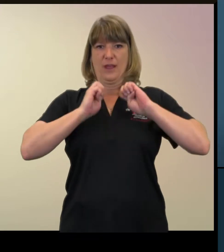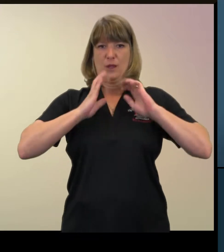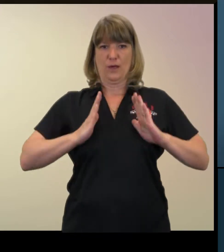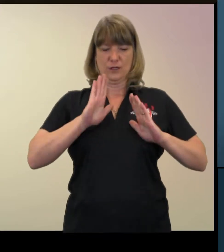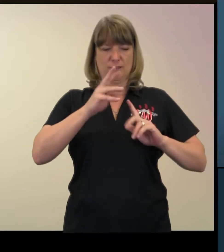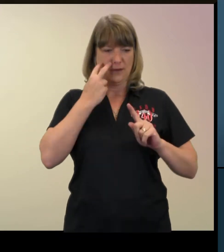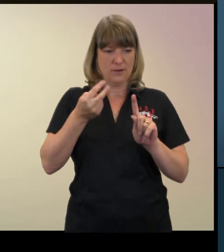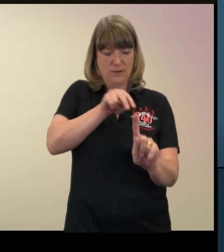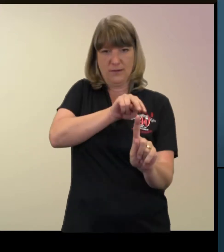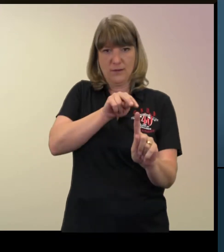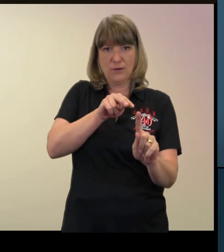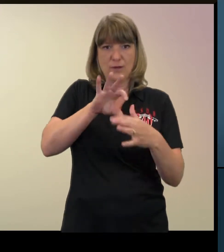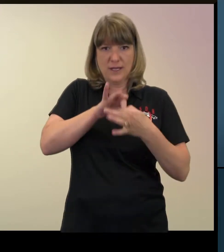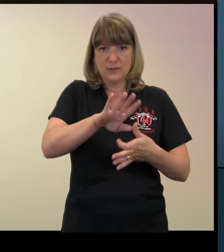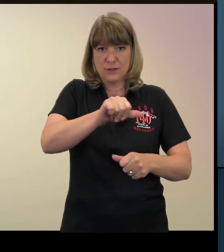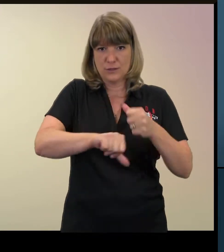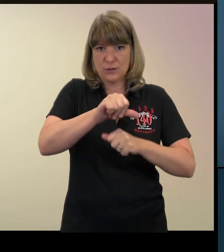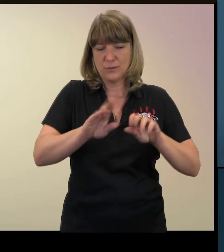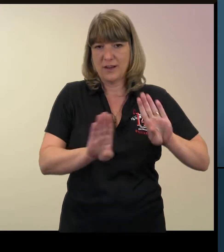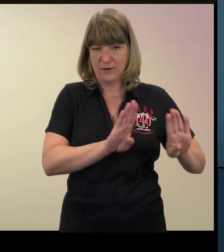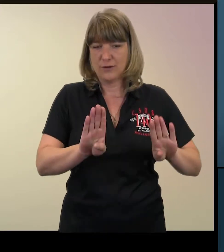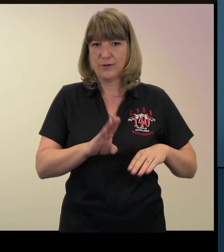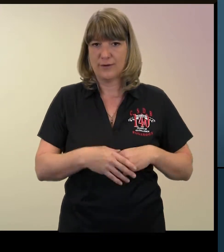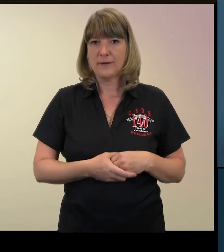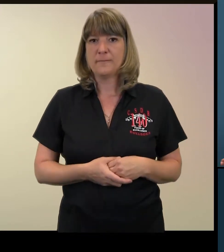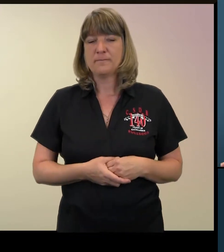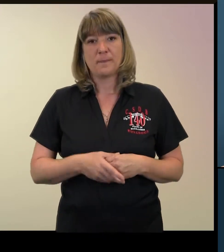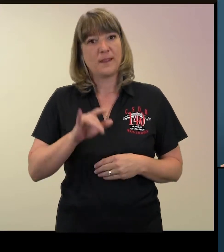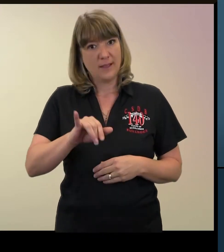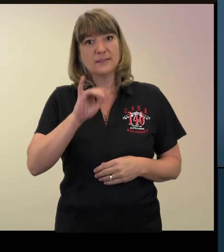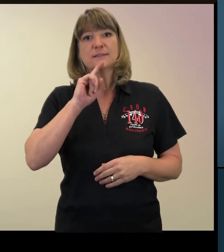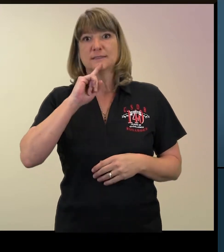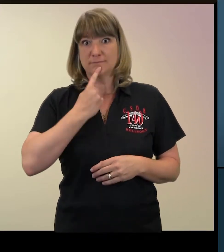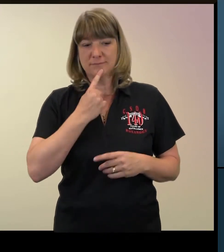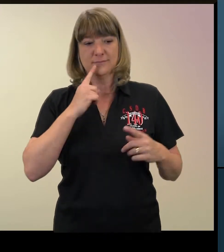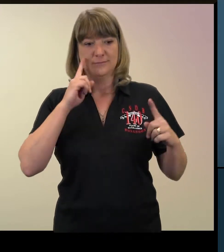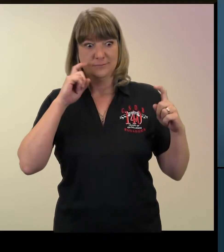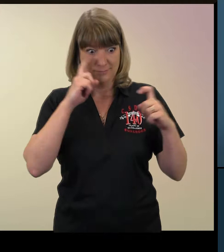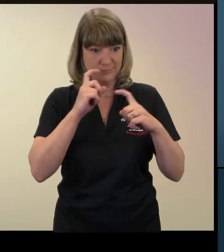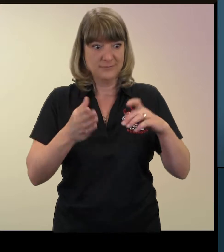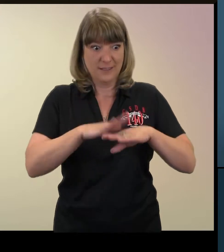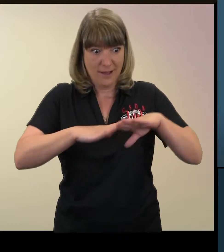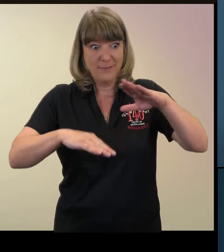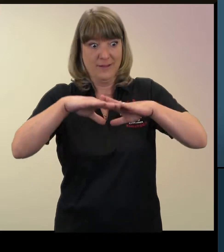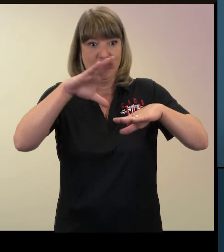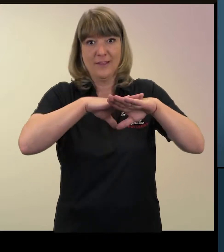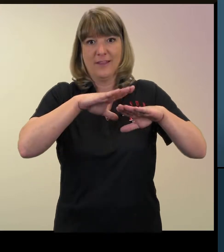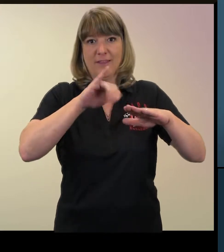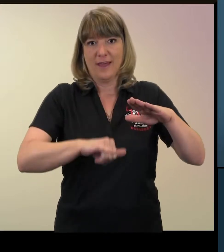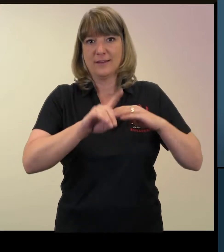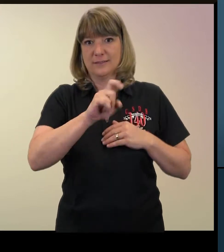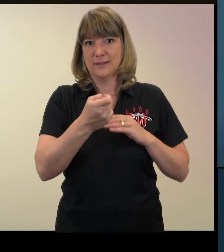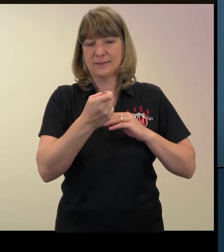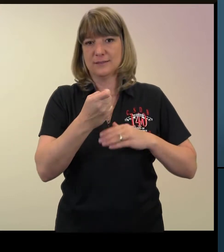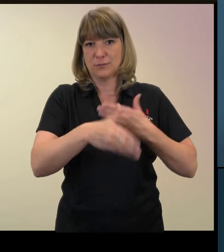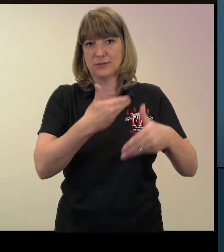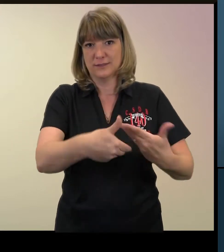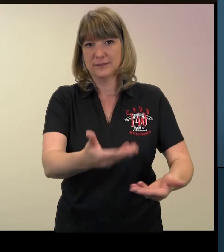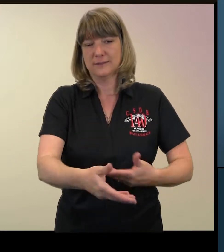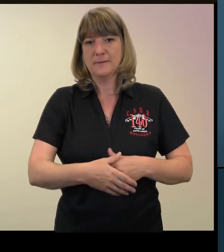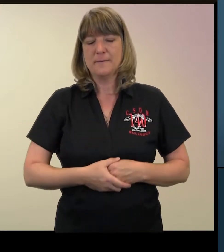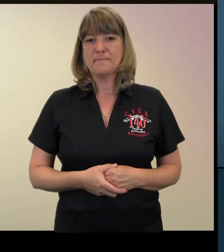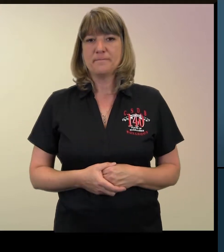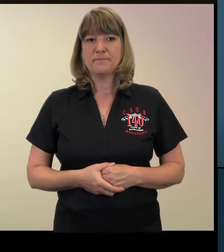social behavior. Those are all things that significantly complicate the diagnostic process.